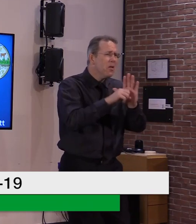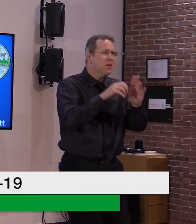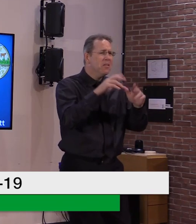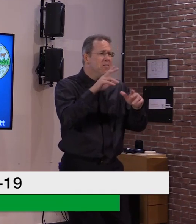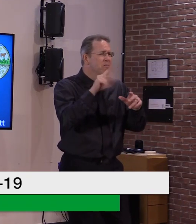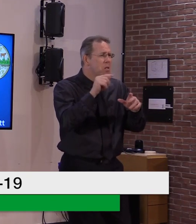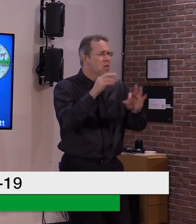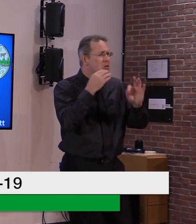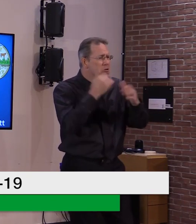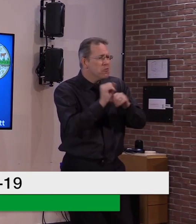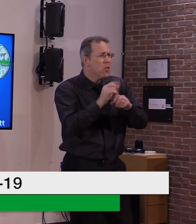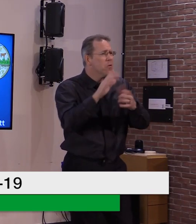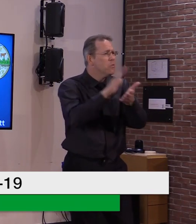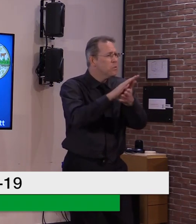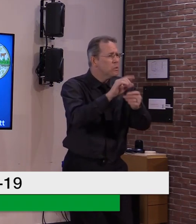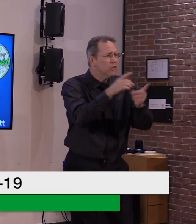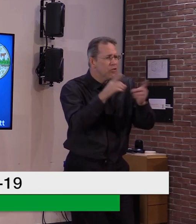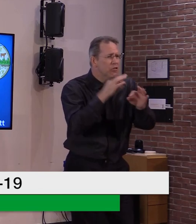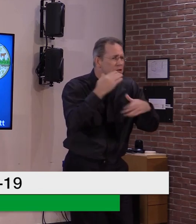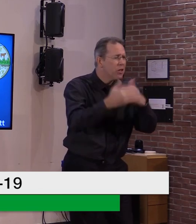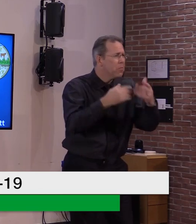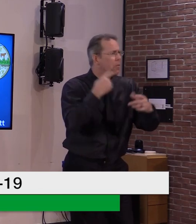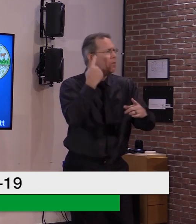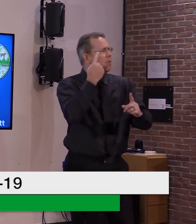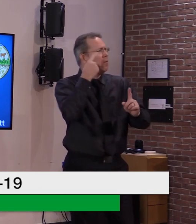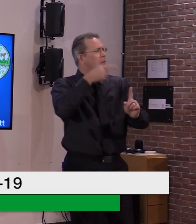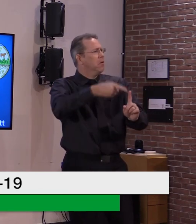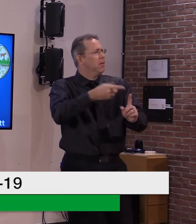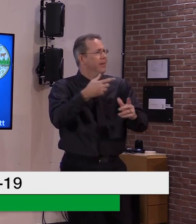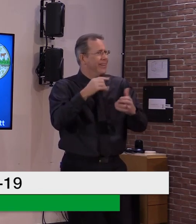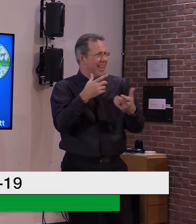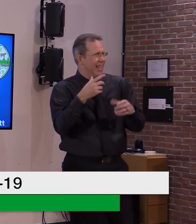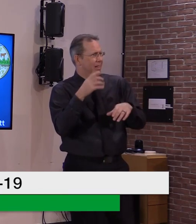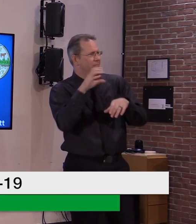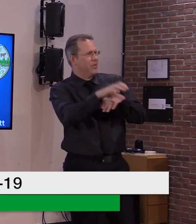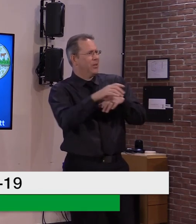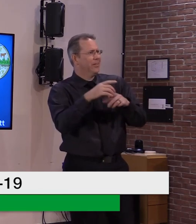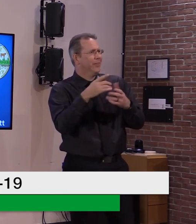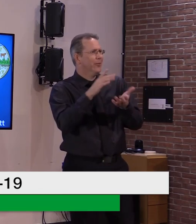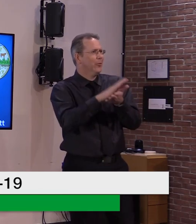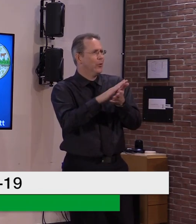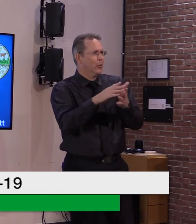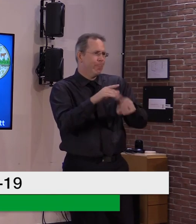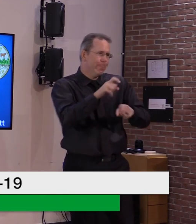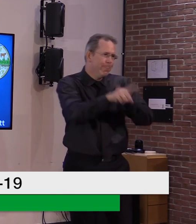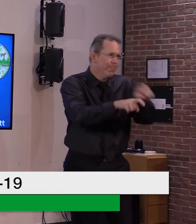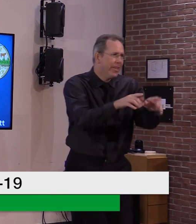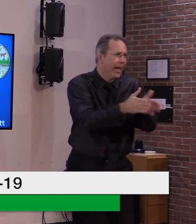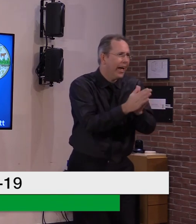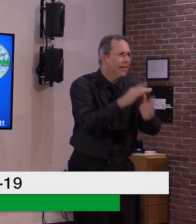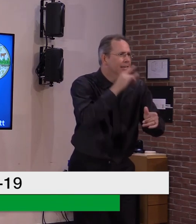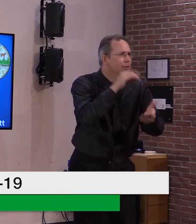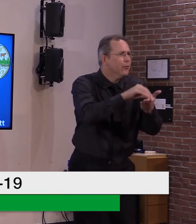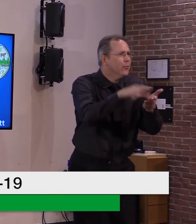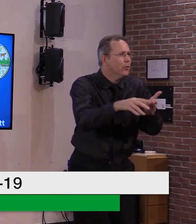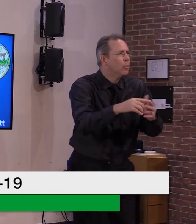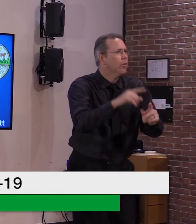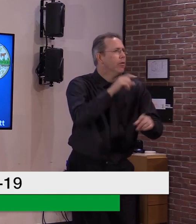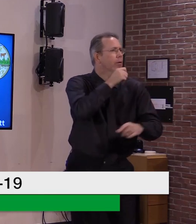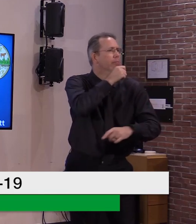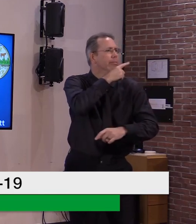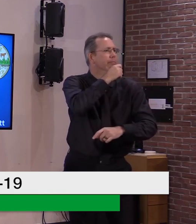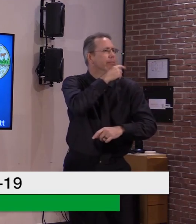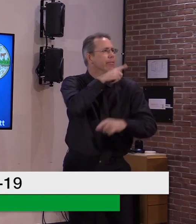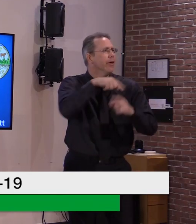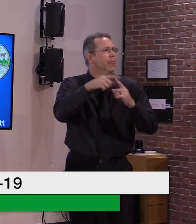go with that and i was wondering if that's something you thought through when you came up with this yeah again i'm going to